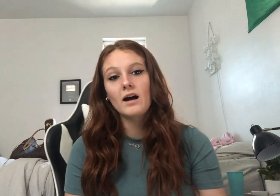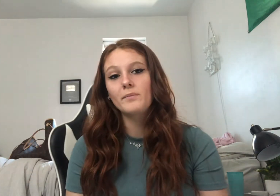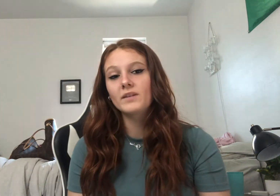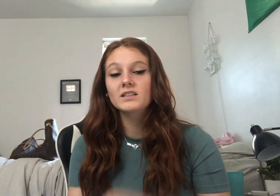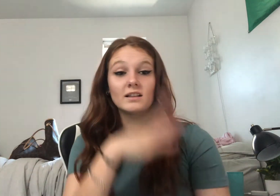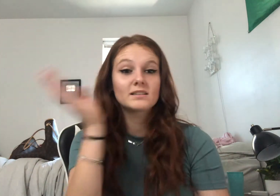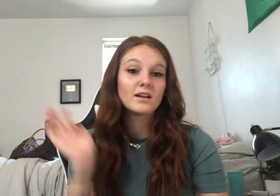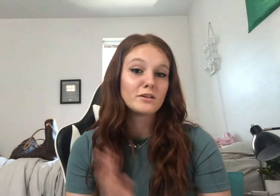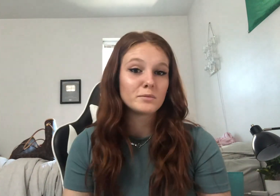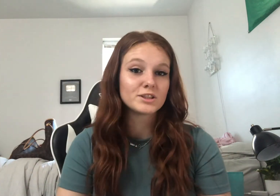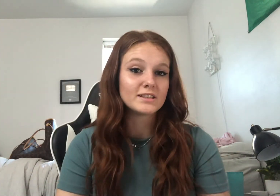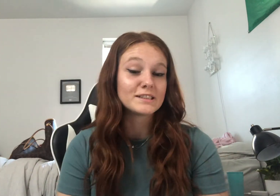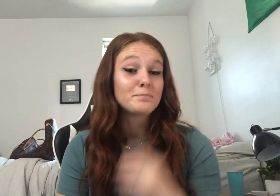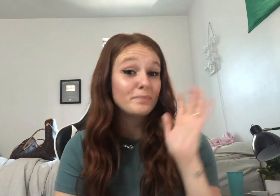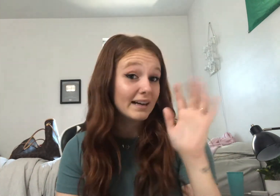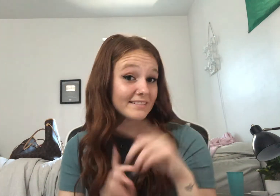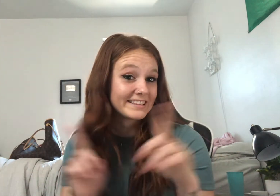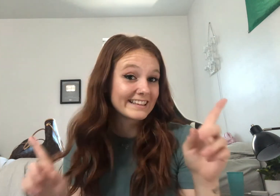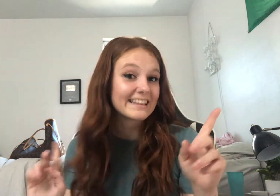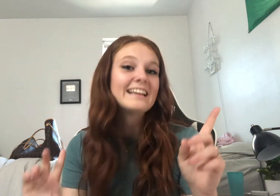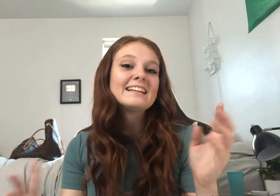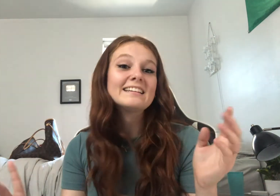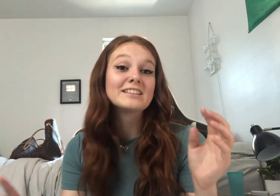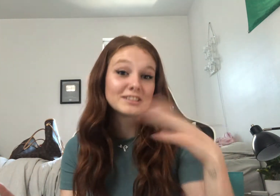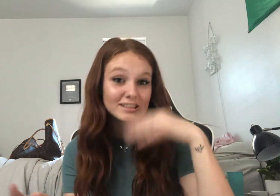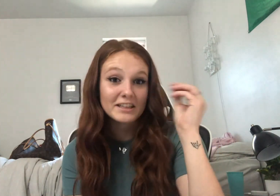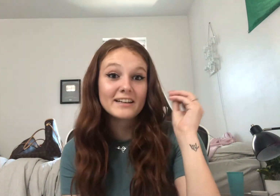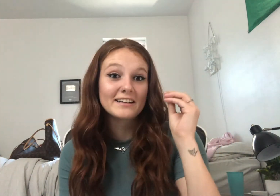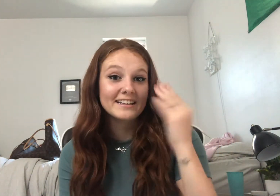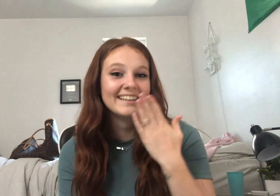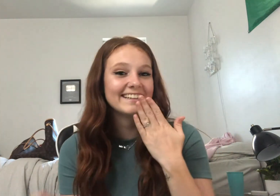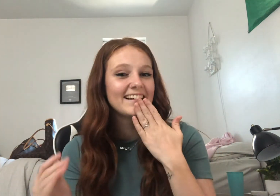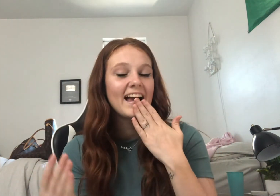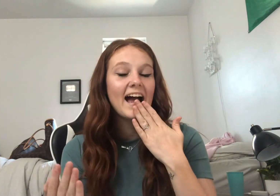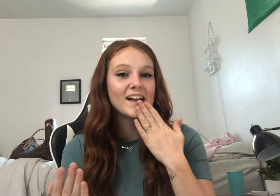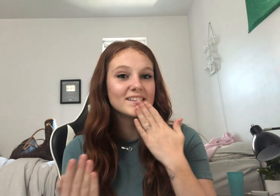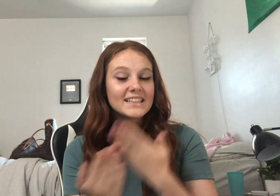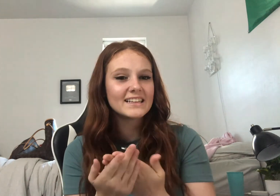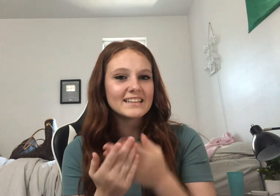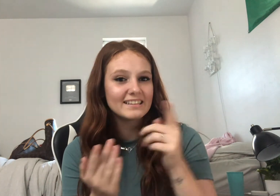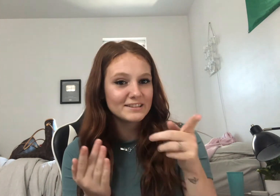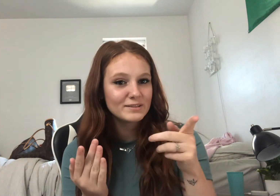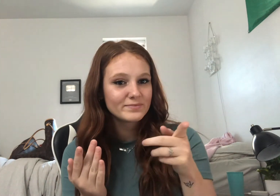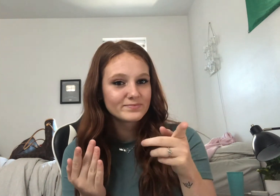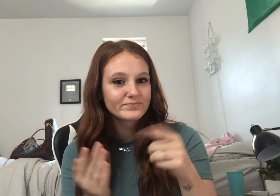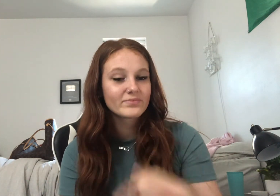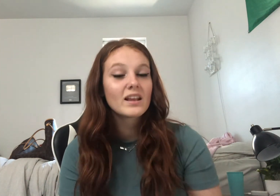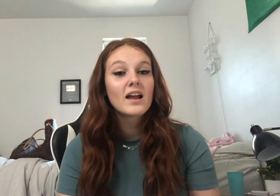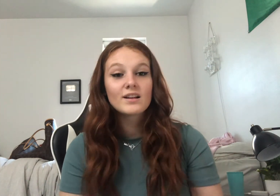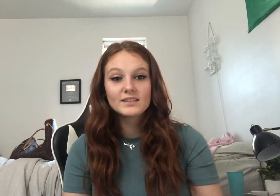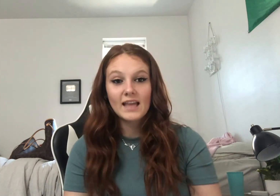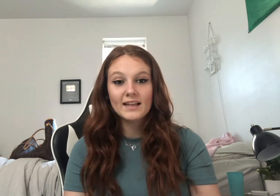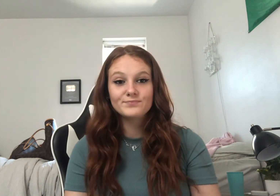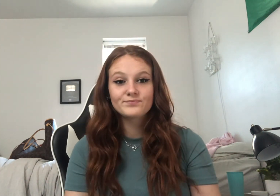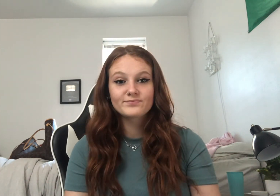There's lots of other emotions, but let's just learn good. I'm good. You? Then,